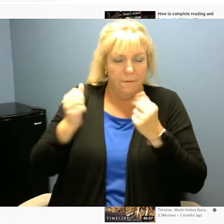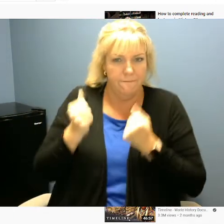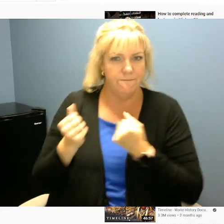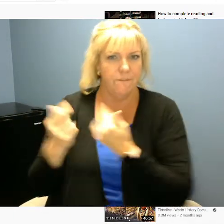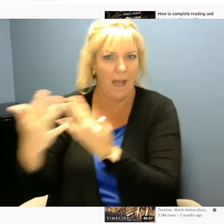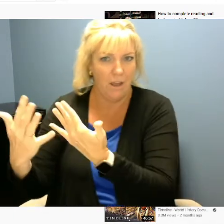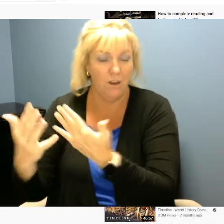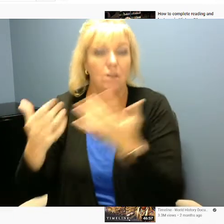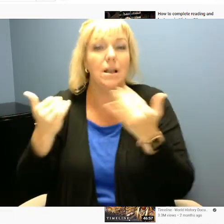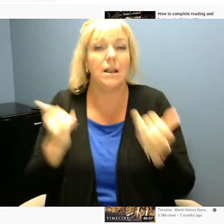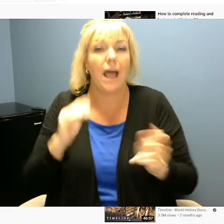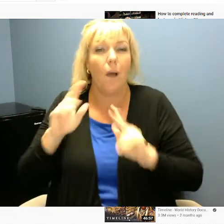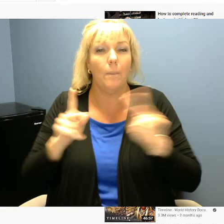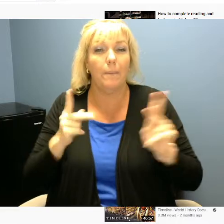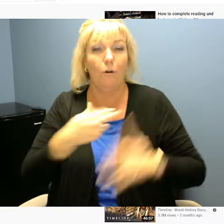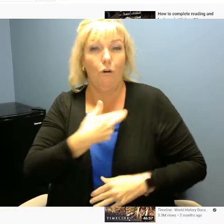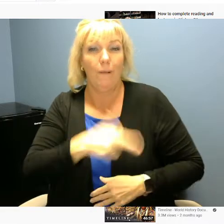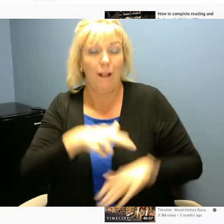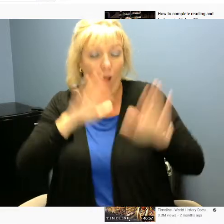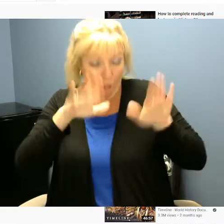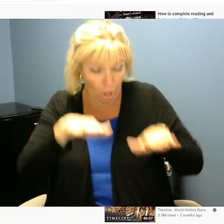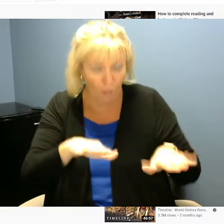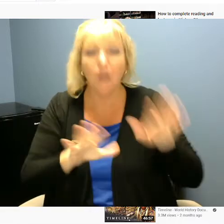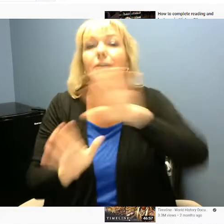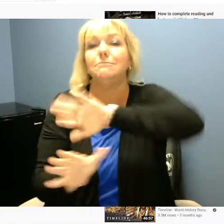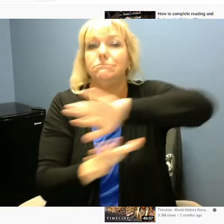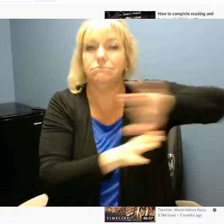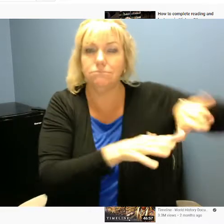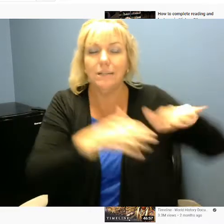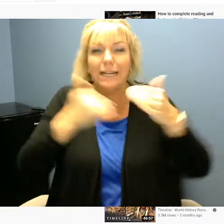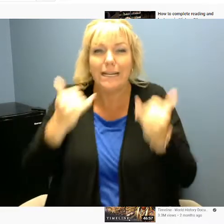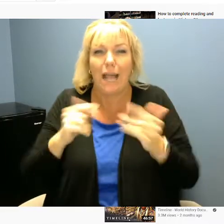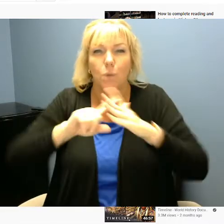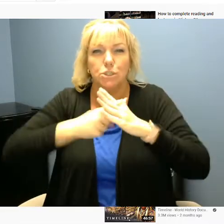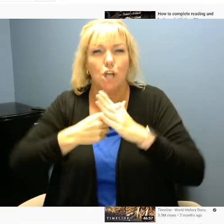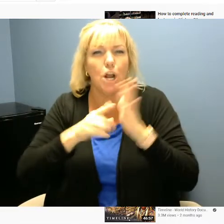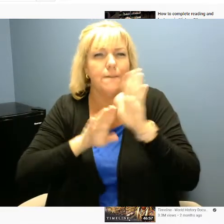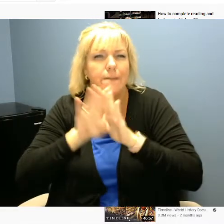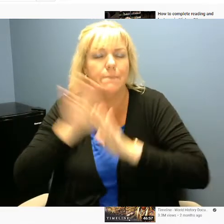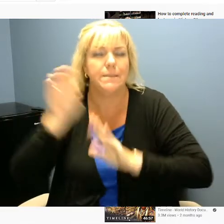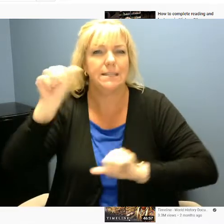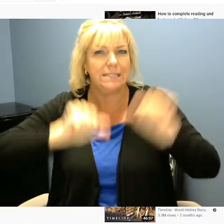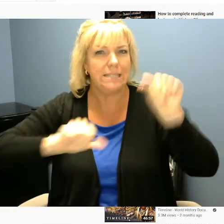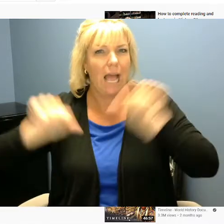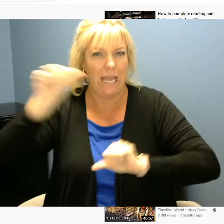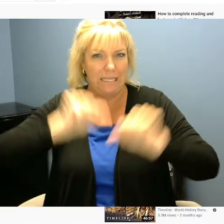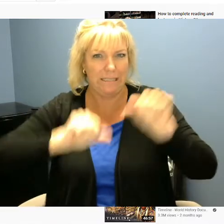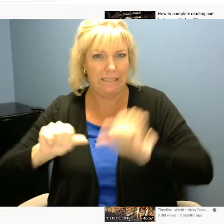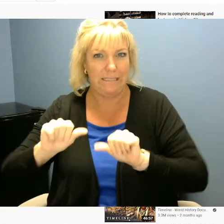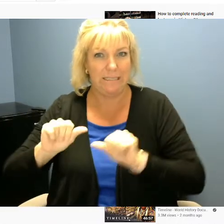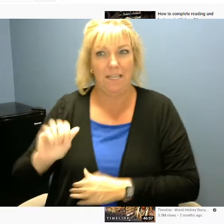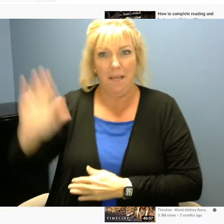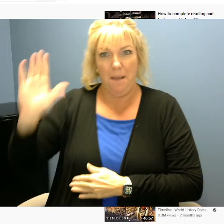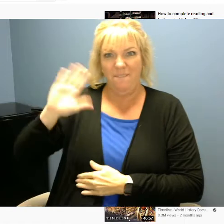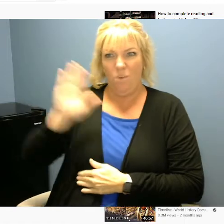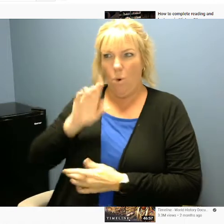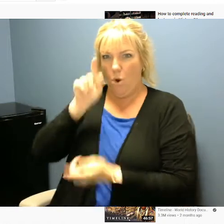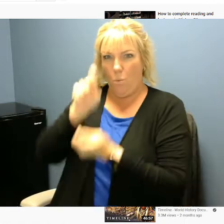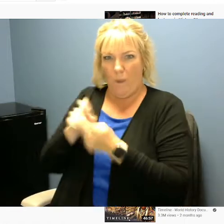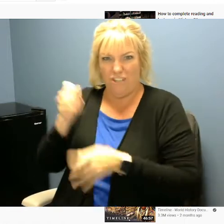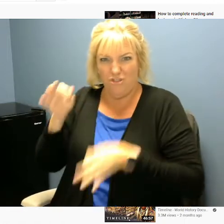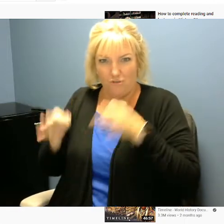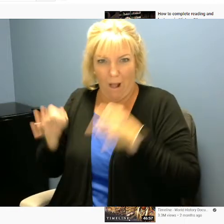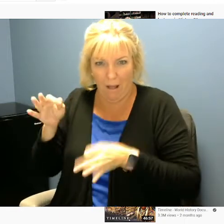scientific thinking, rational thought, and that's something we don't have still in the 17th century. The witchcraft trials tell us that, but we're going to